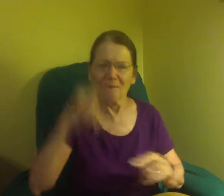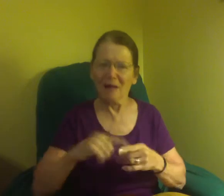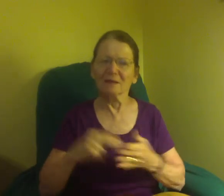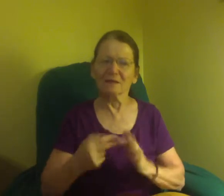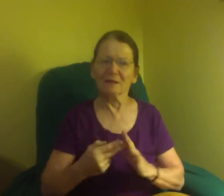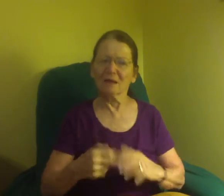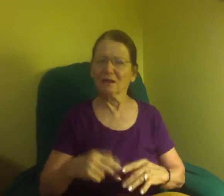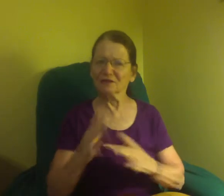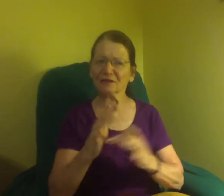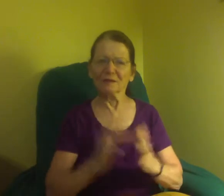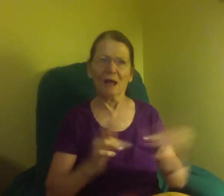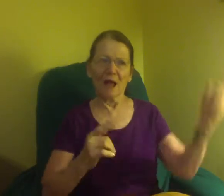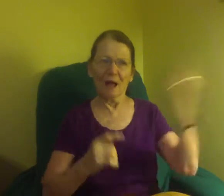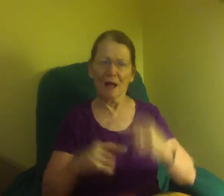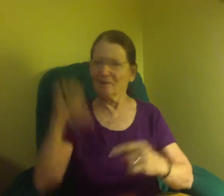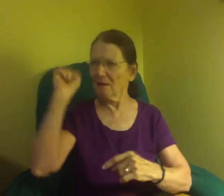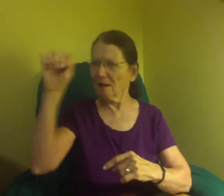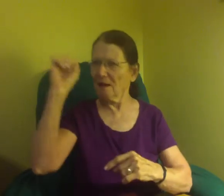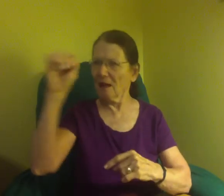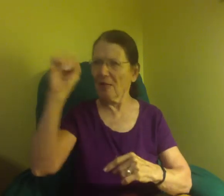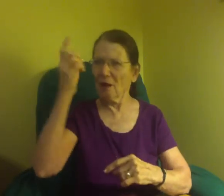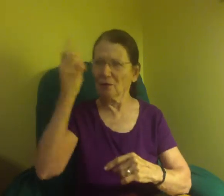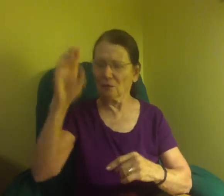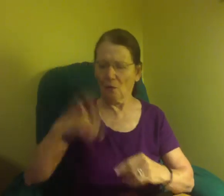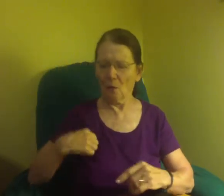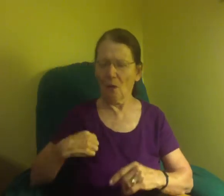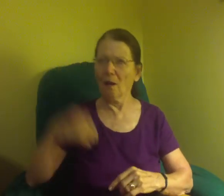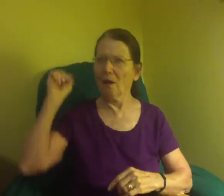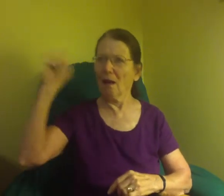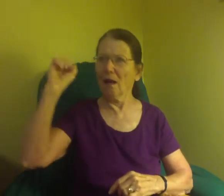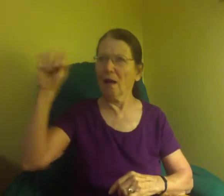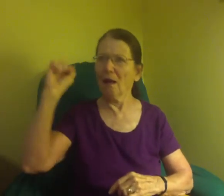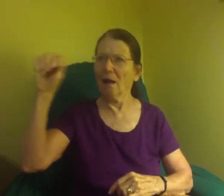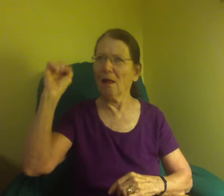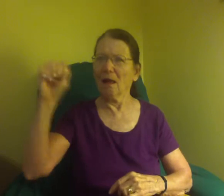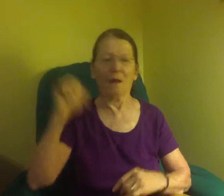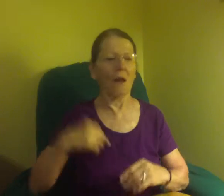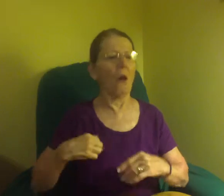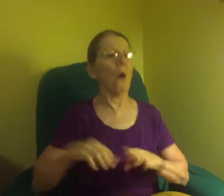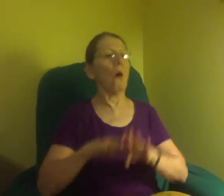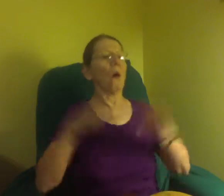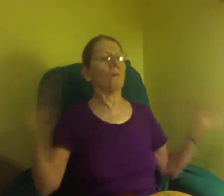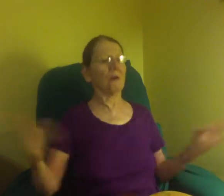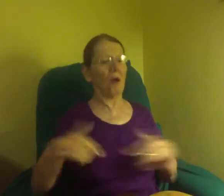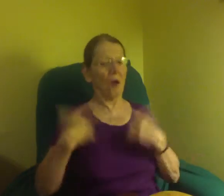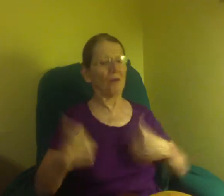the Oof, oof